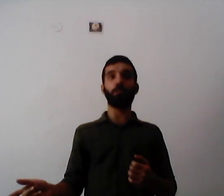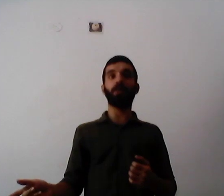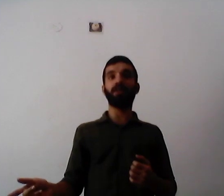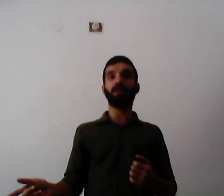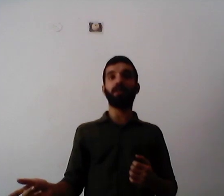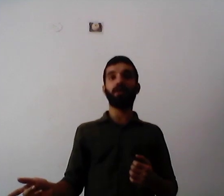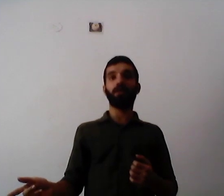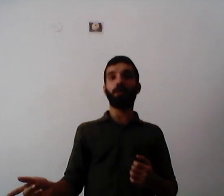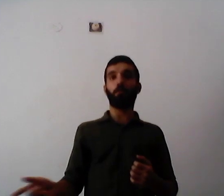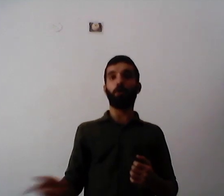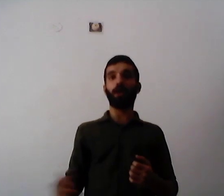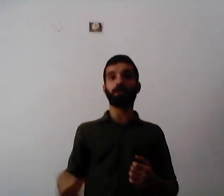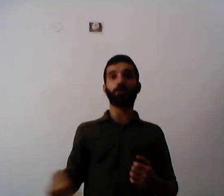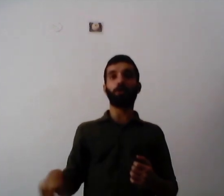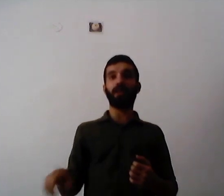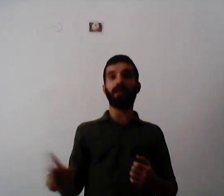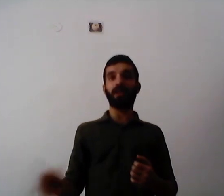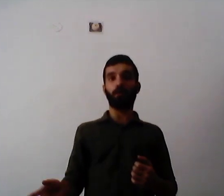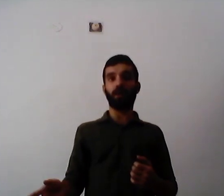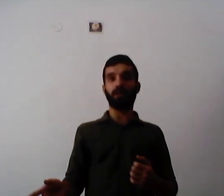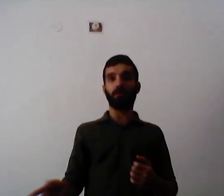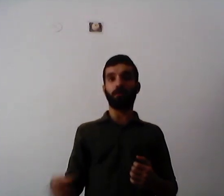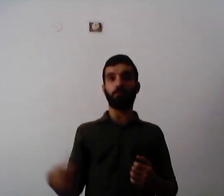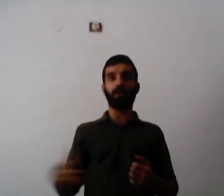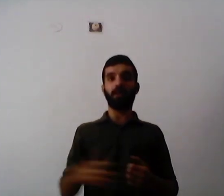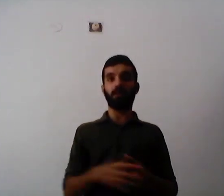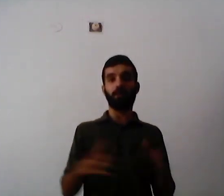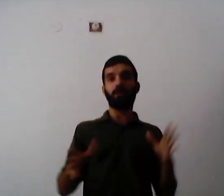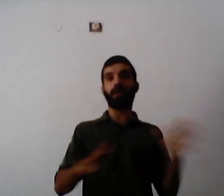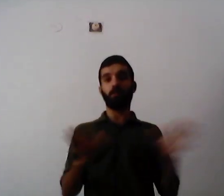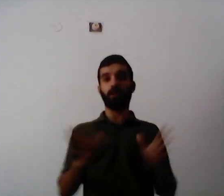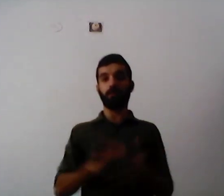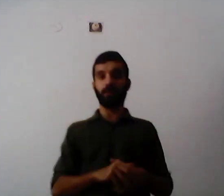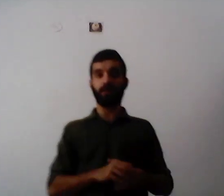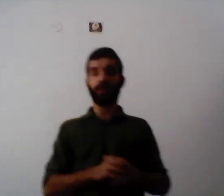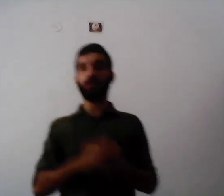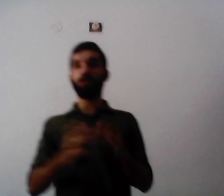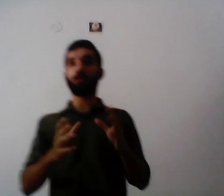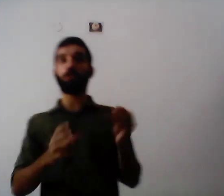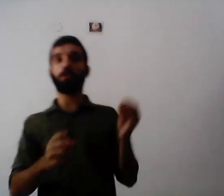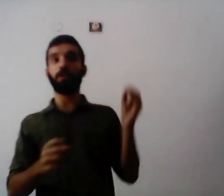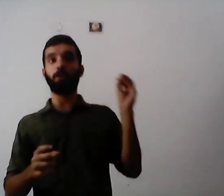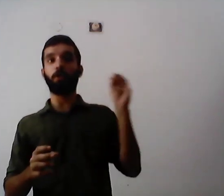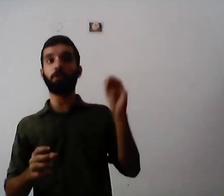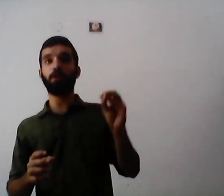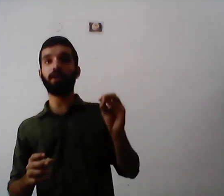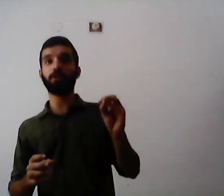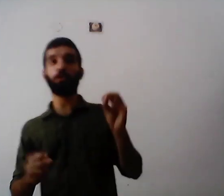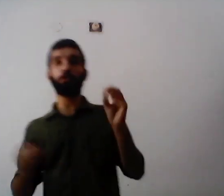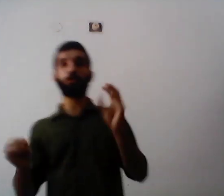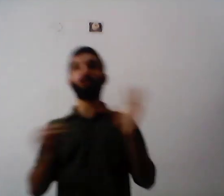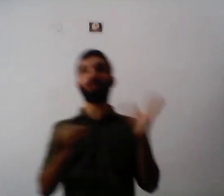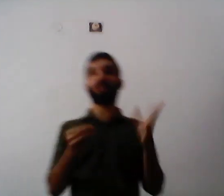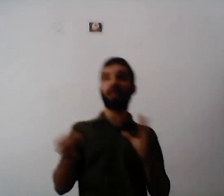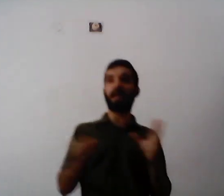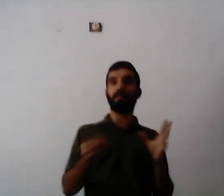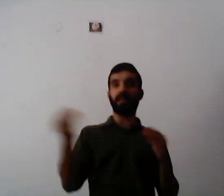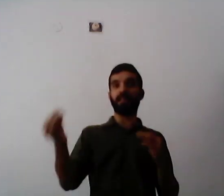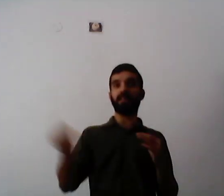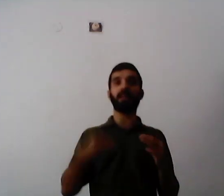in polar solvent like water or blood, like whatever, right? So non-polar solutes, or these are